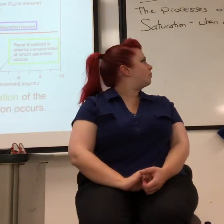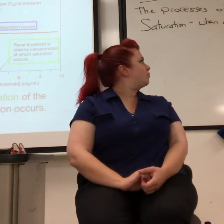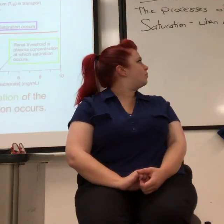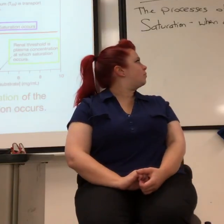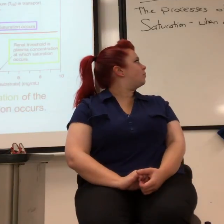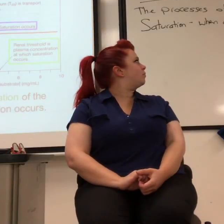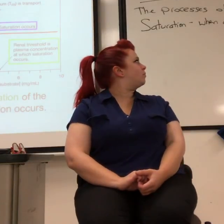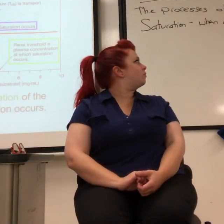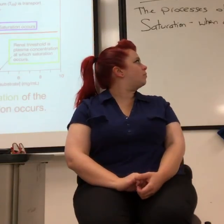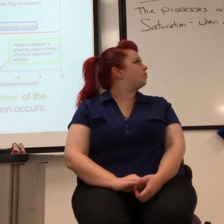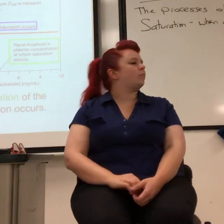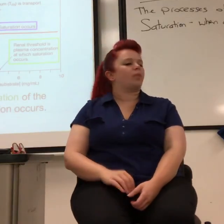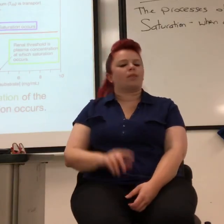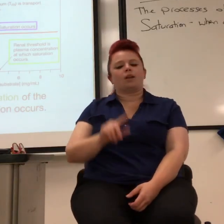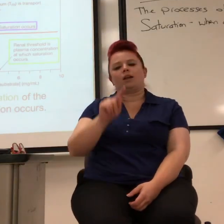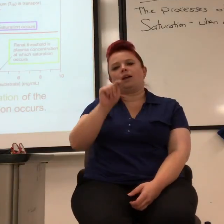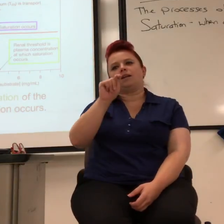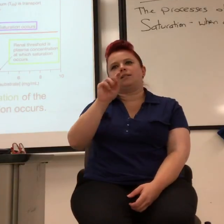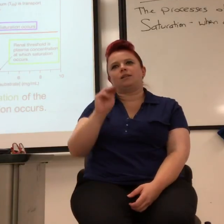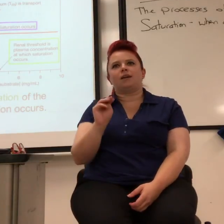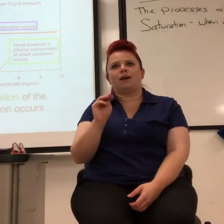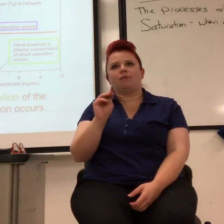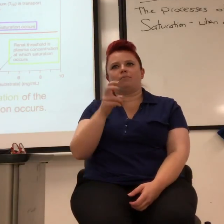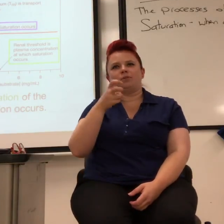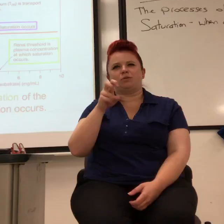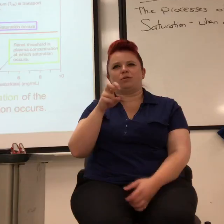T subscript M is the shorthand for that.